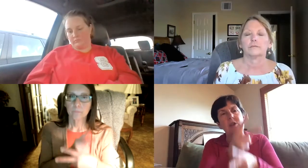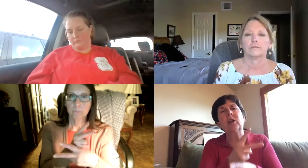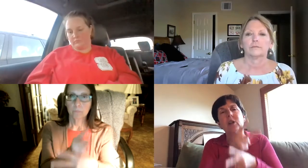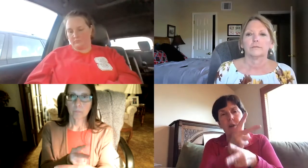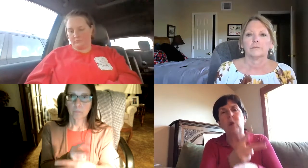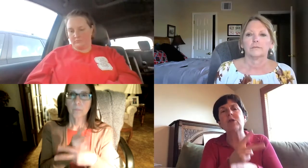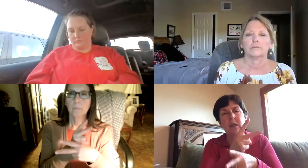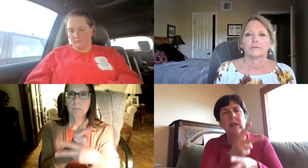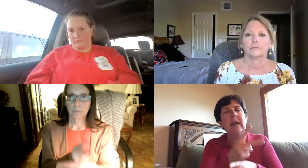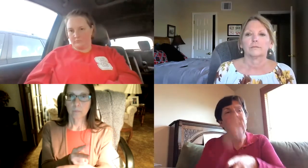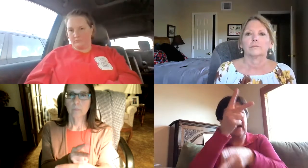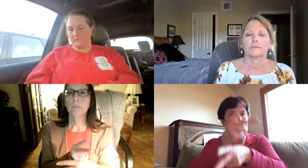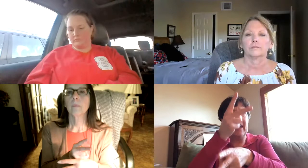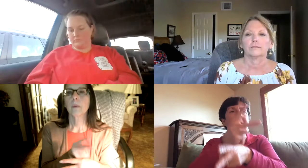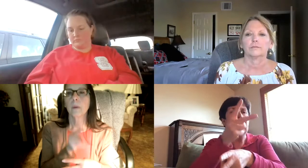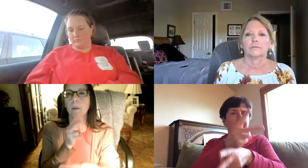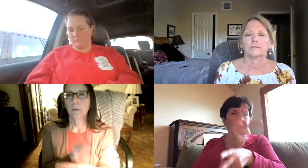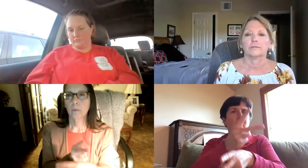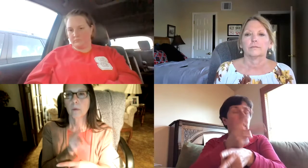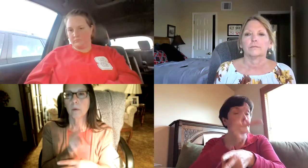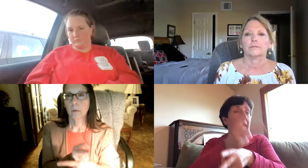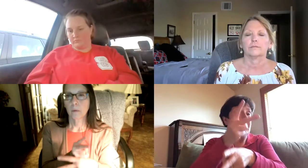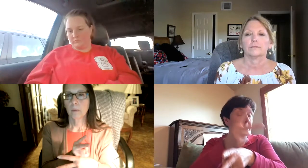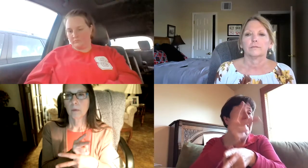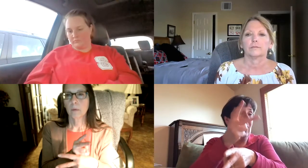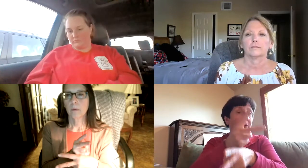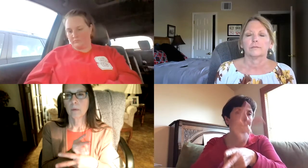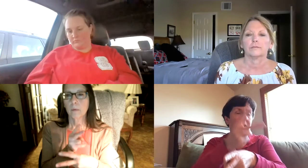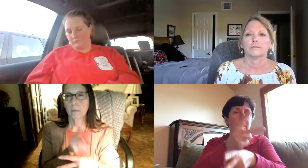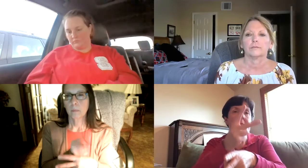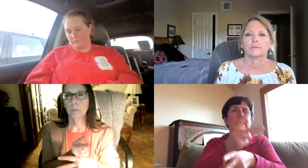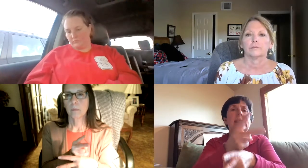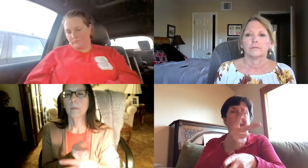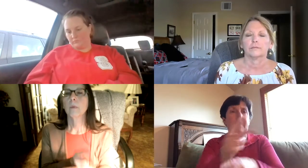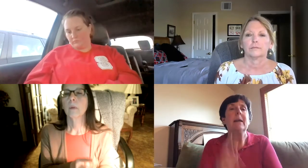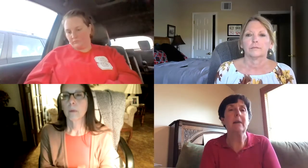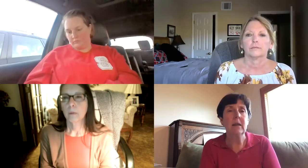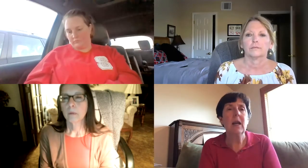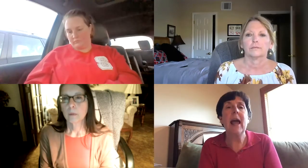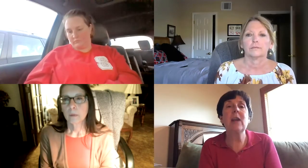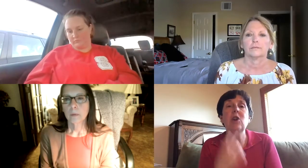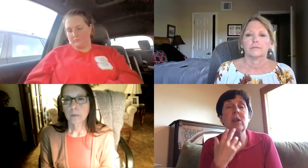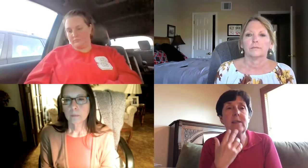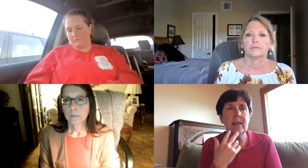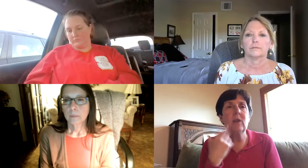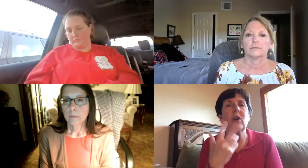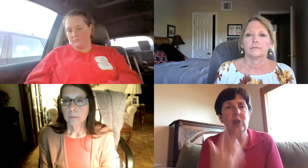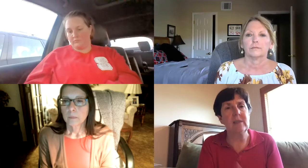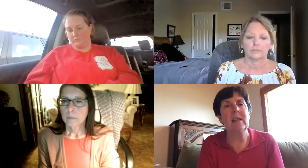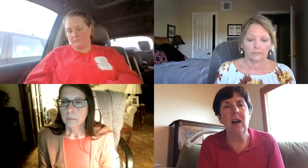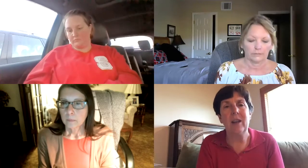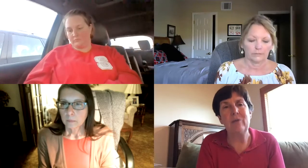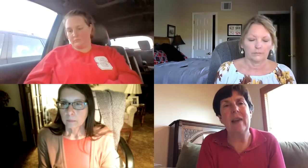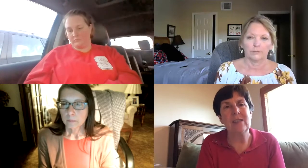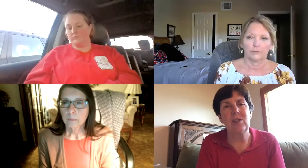a circular motion. And then care, be careful is tapping. And you're going to see